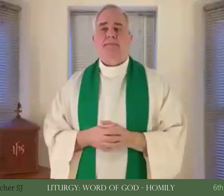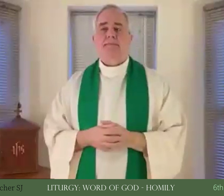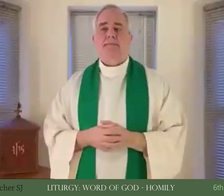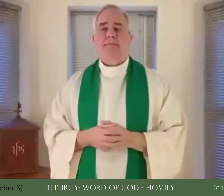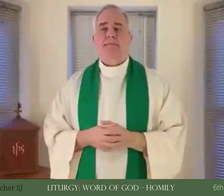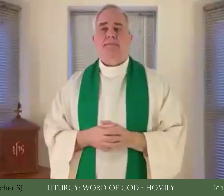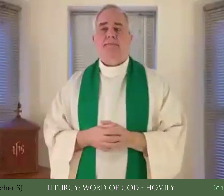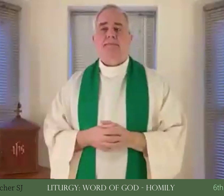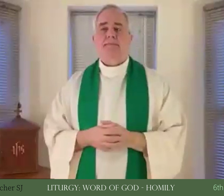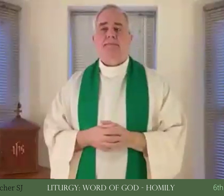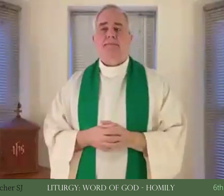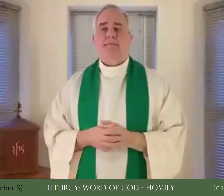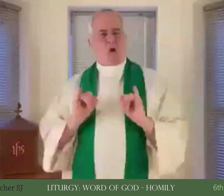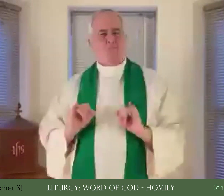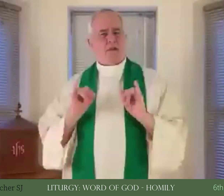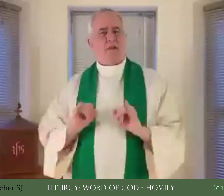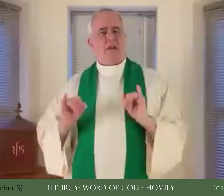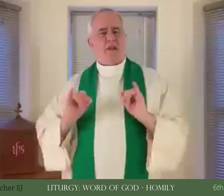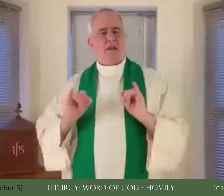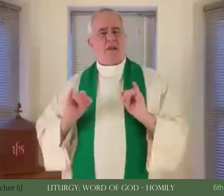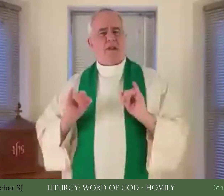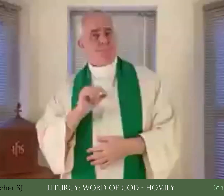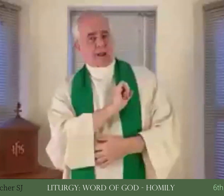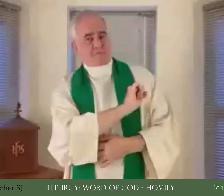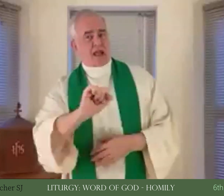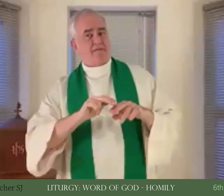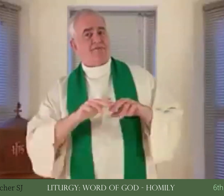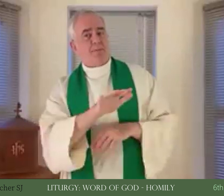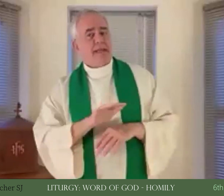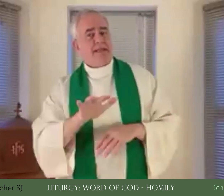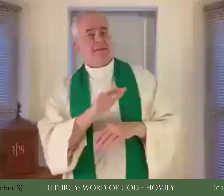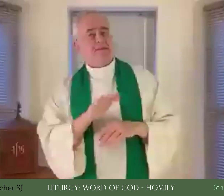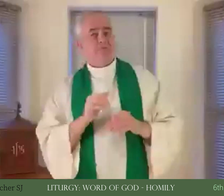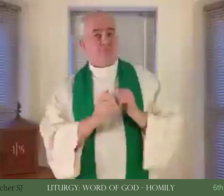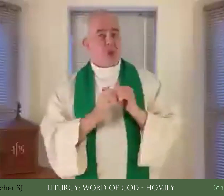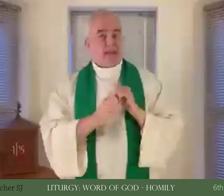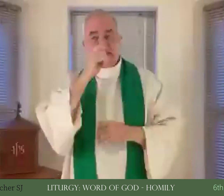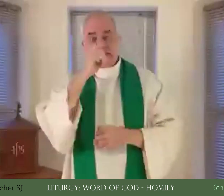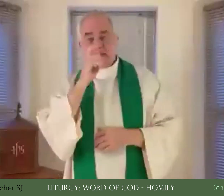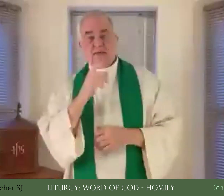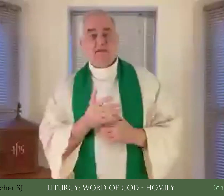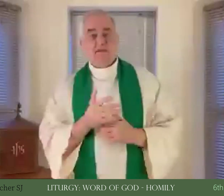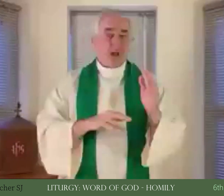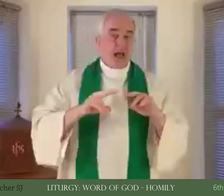Might have been awful for them, for their families, brothers, sisters,